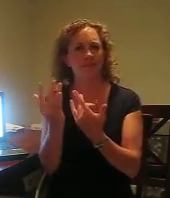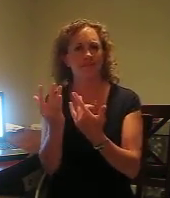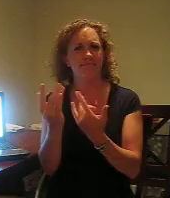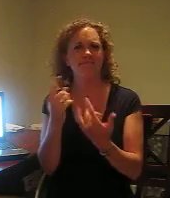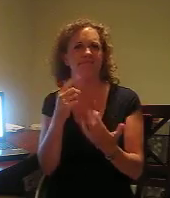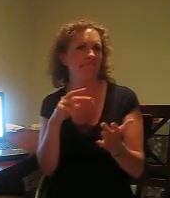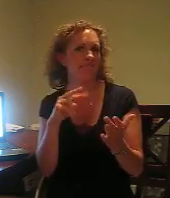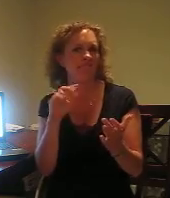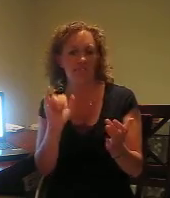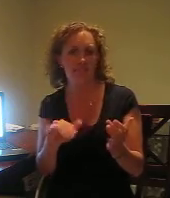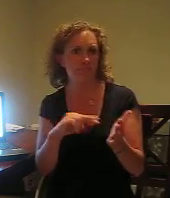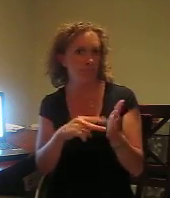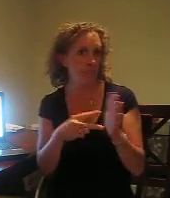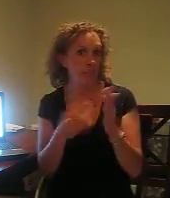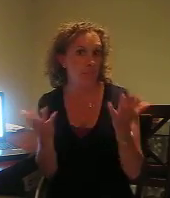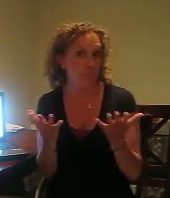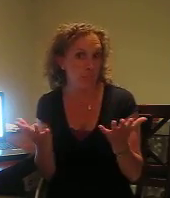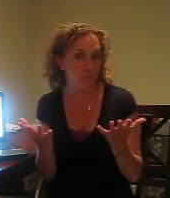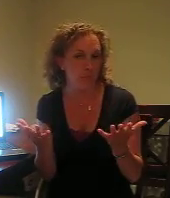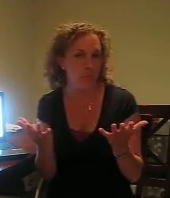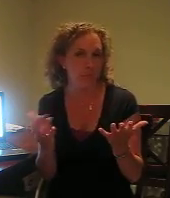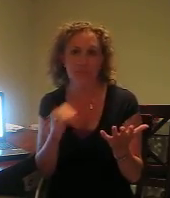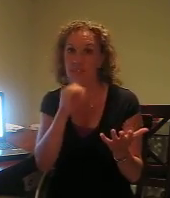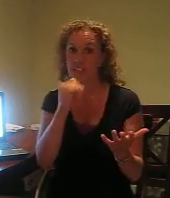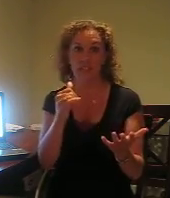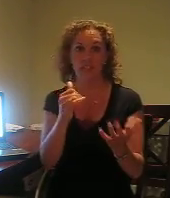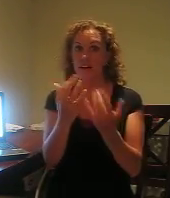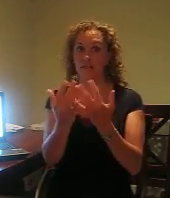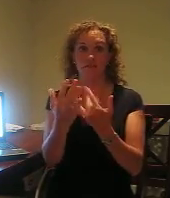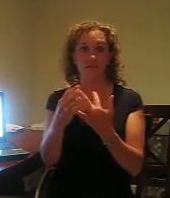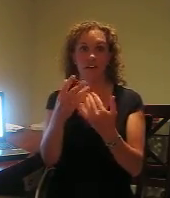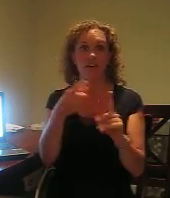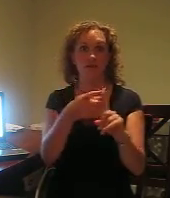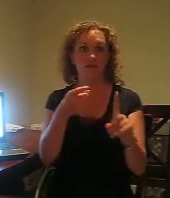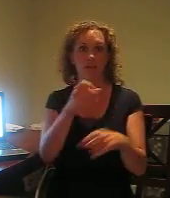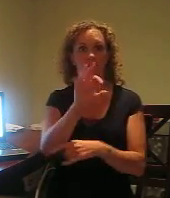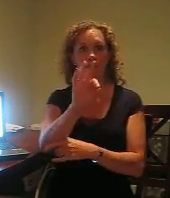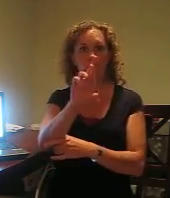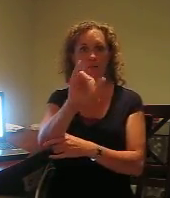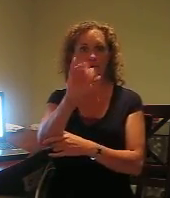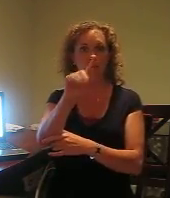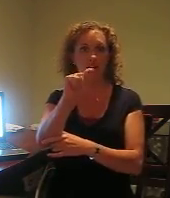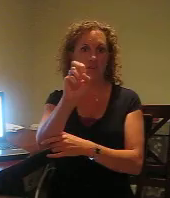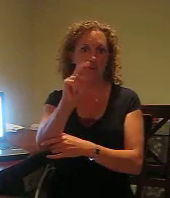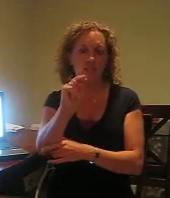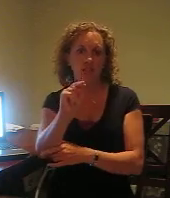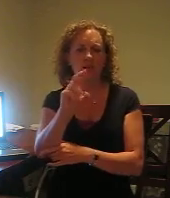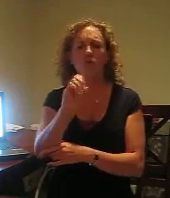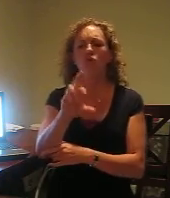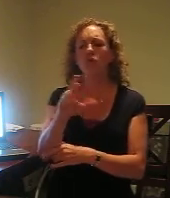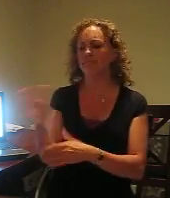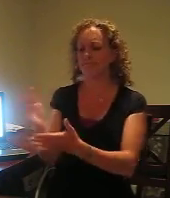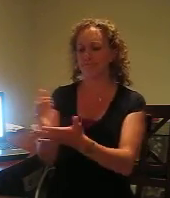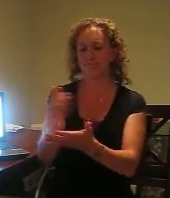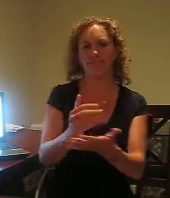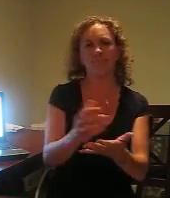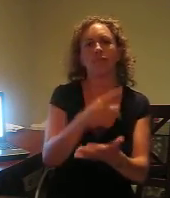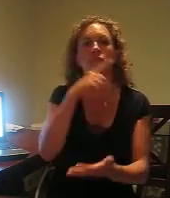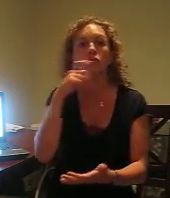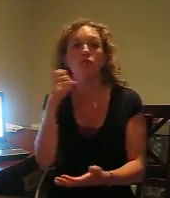fire, I'm not talking about how to make a fire by friction, and I'm not talking about how to collect dry materials. Those are both things that we have